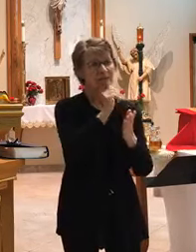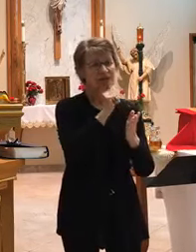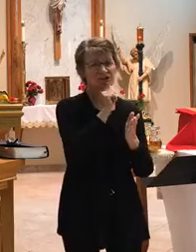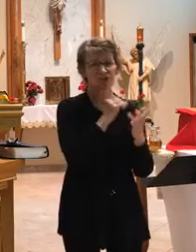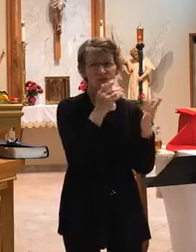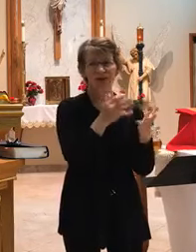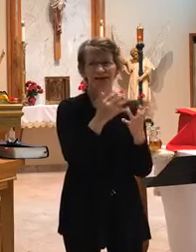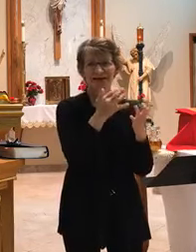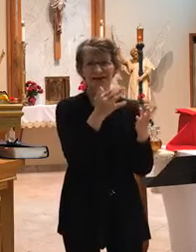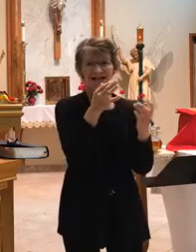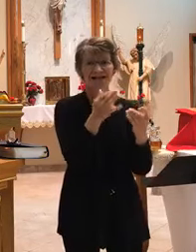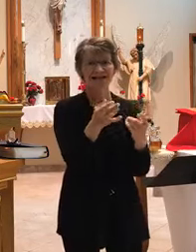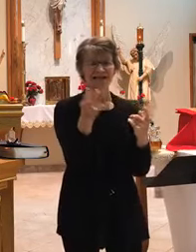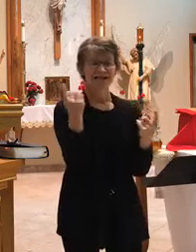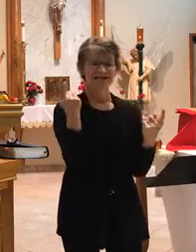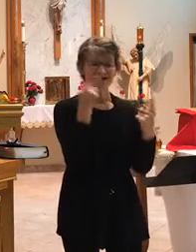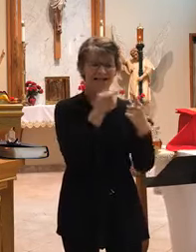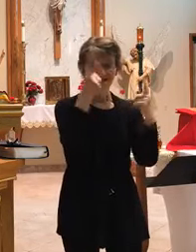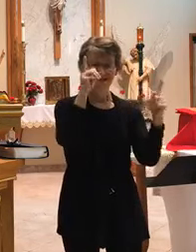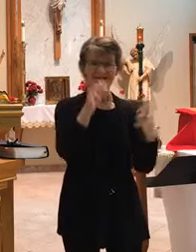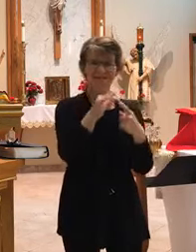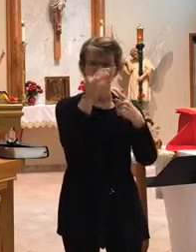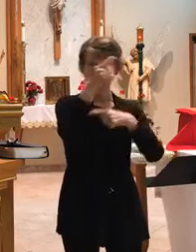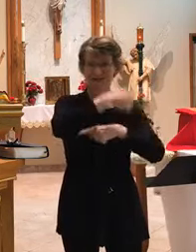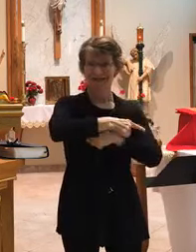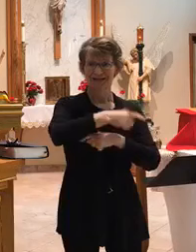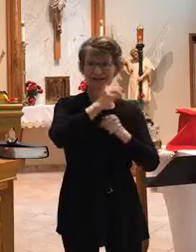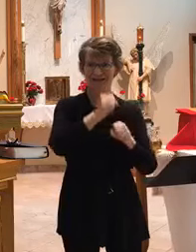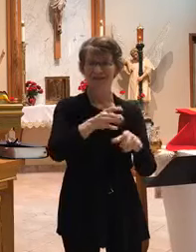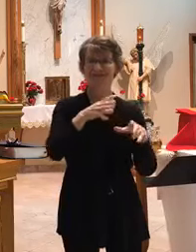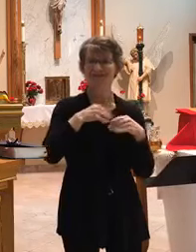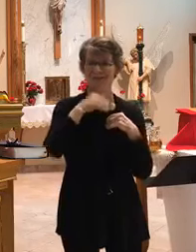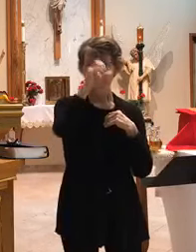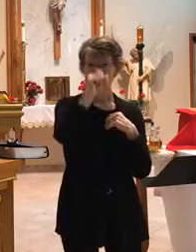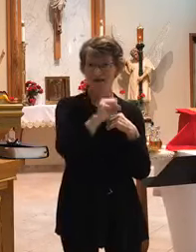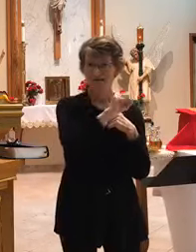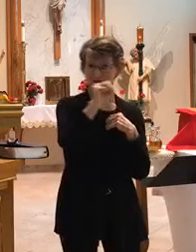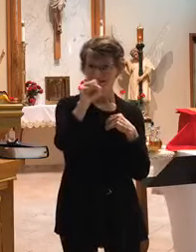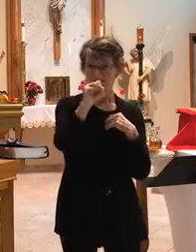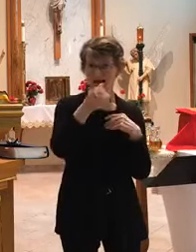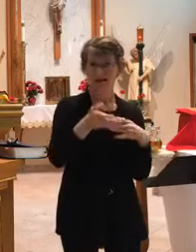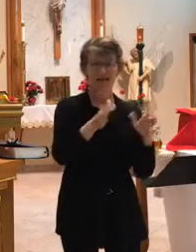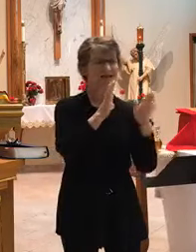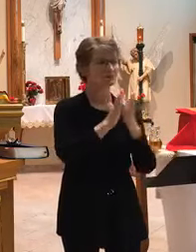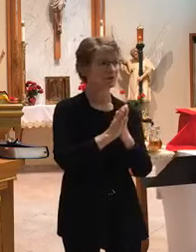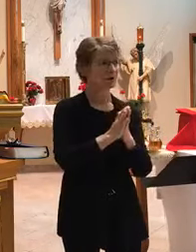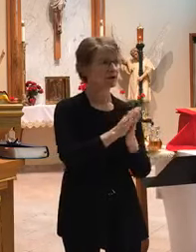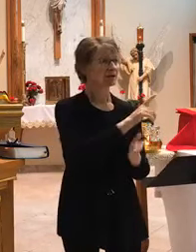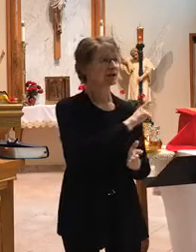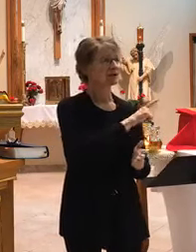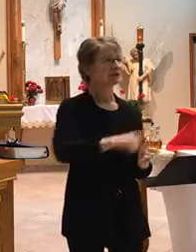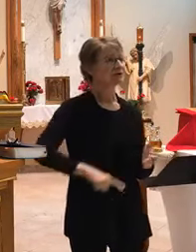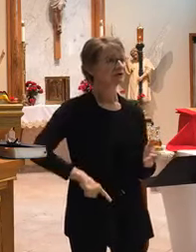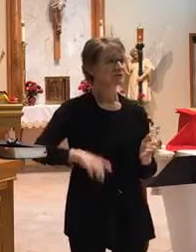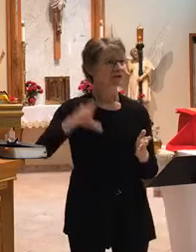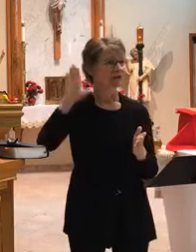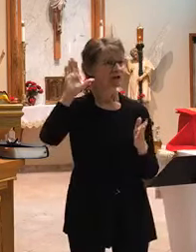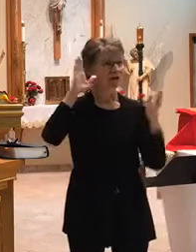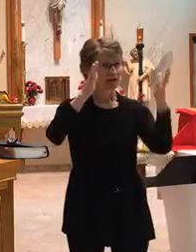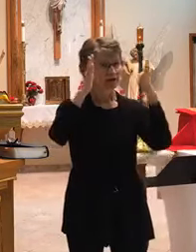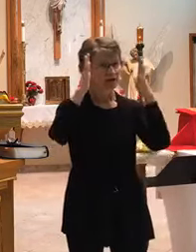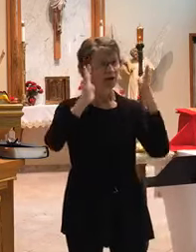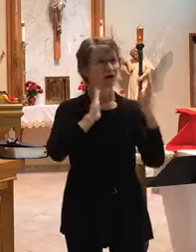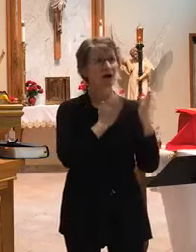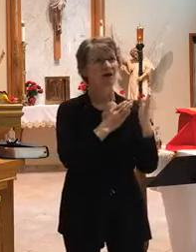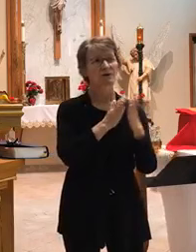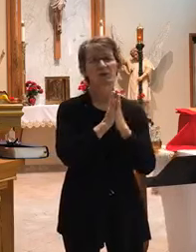eager anticipation for their upcoming sacraments. Let us pray to the Lord. Lord, hear our prayer. For